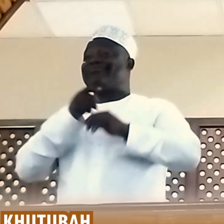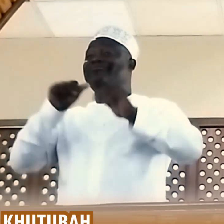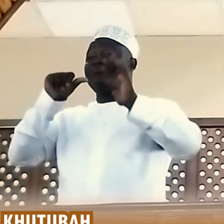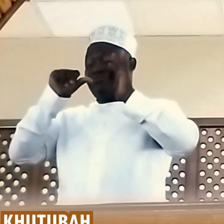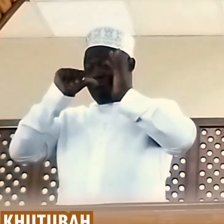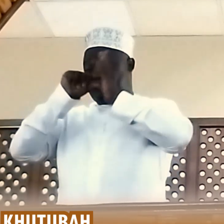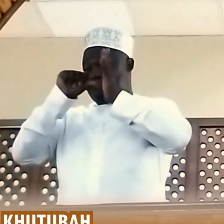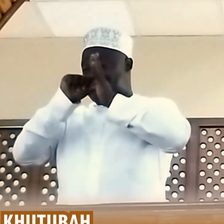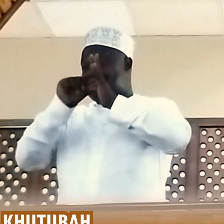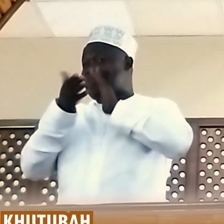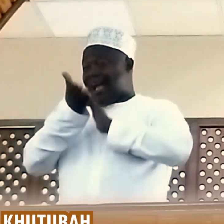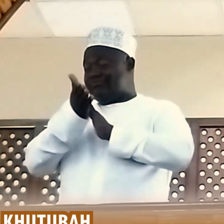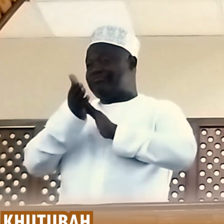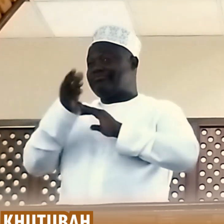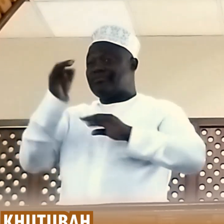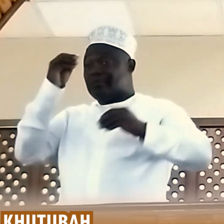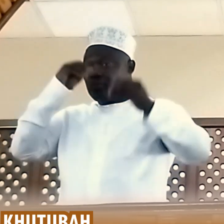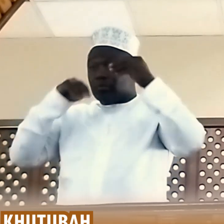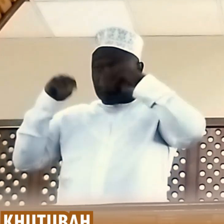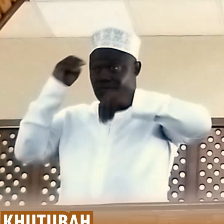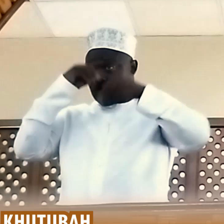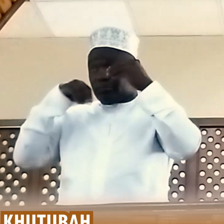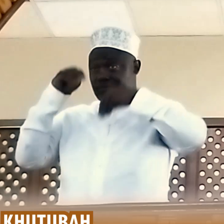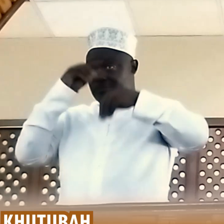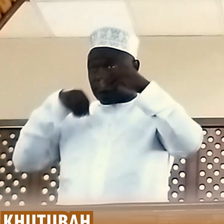akabenje k'enguzi